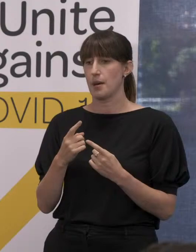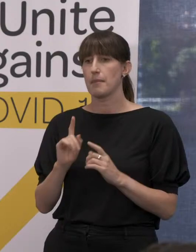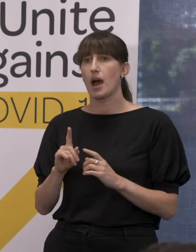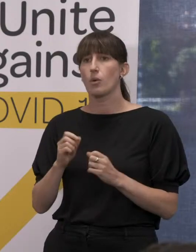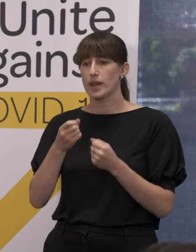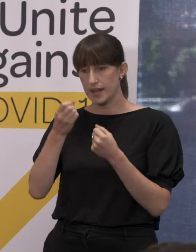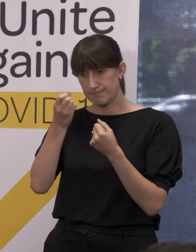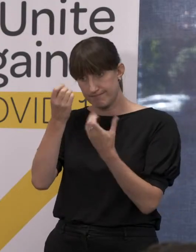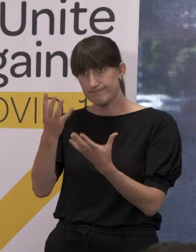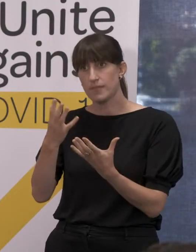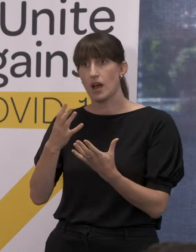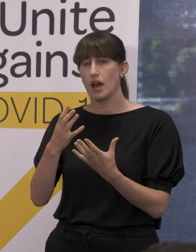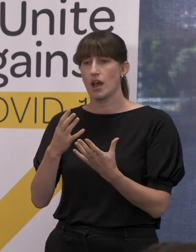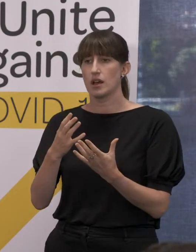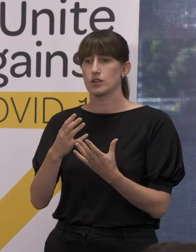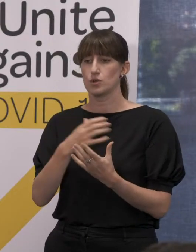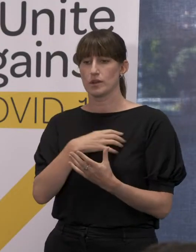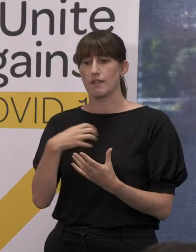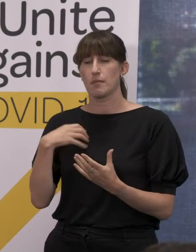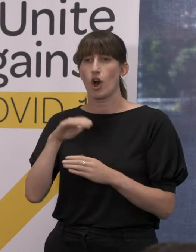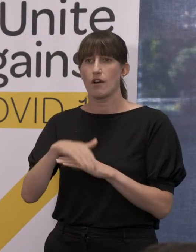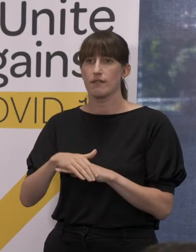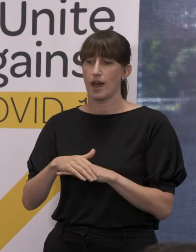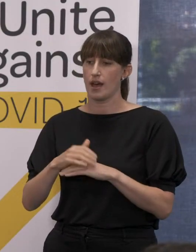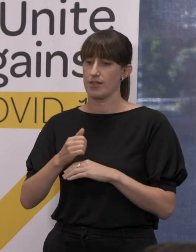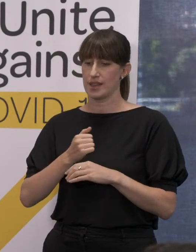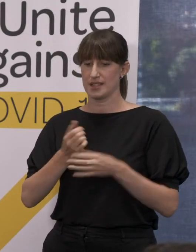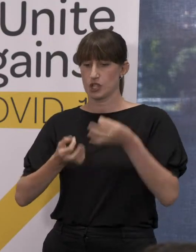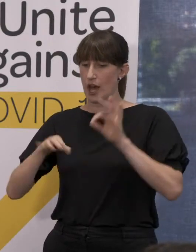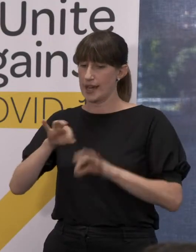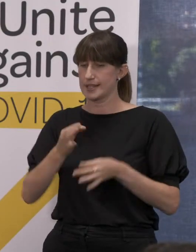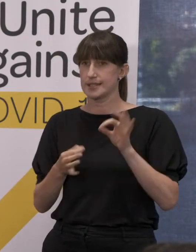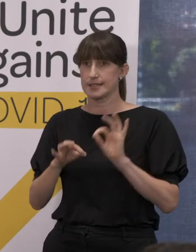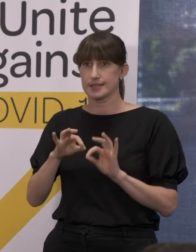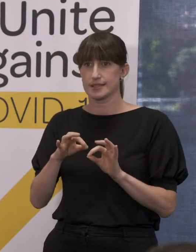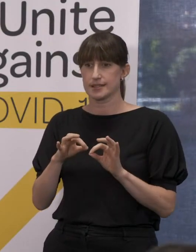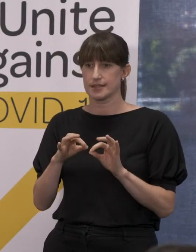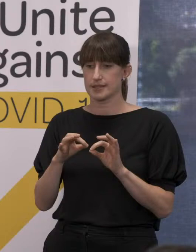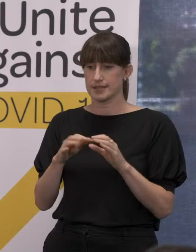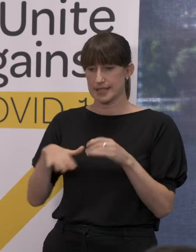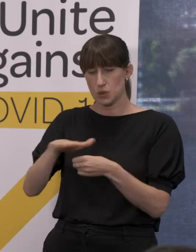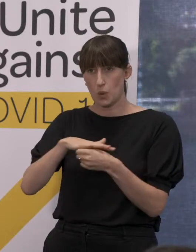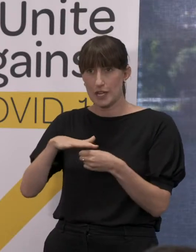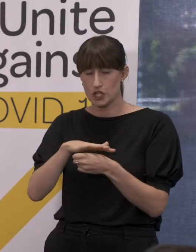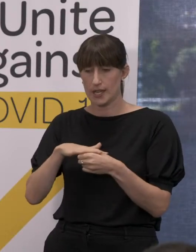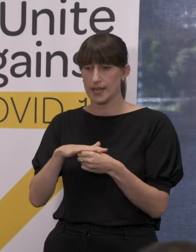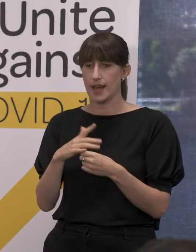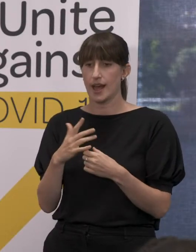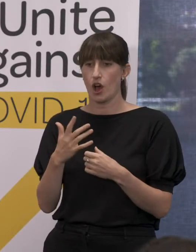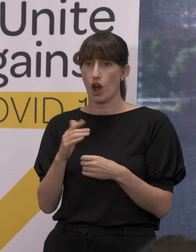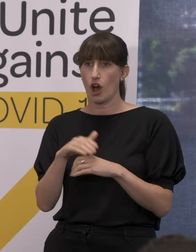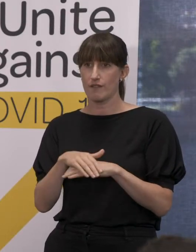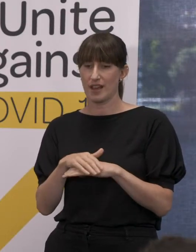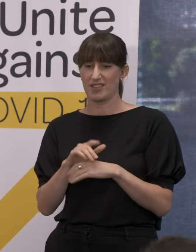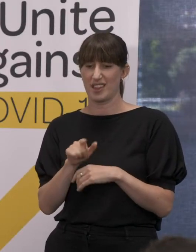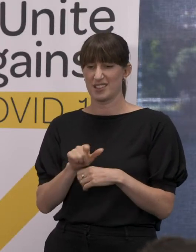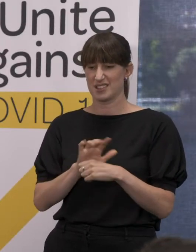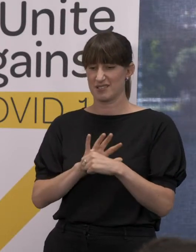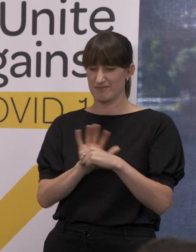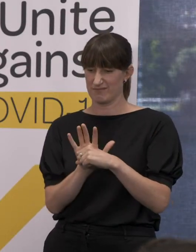picture, an assessment of where these infections might be arising, and I've covered that here, but